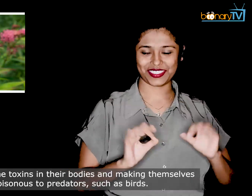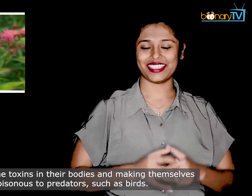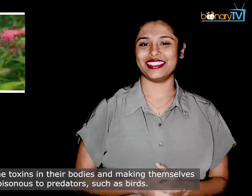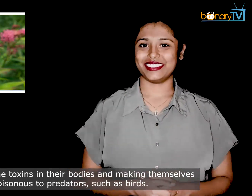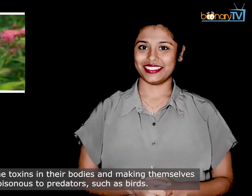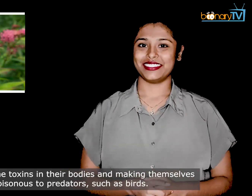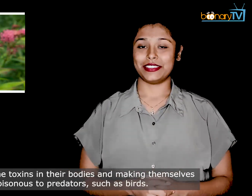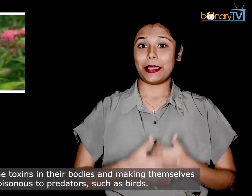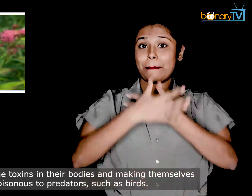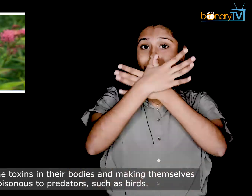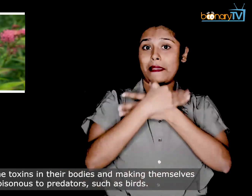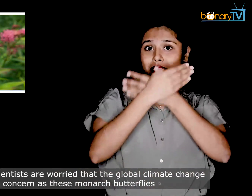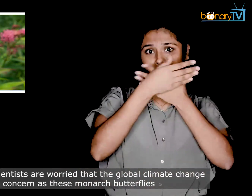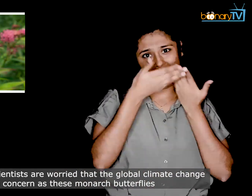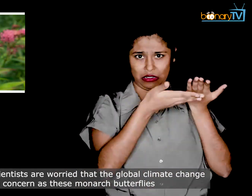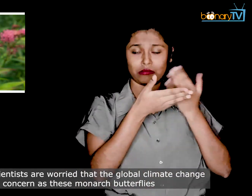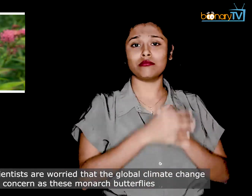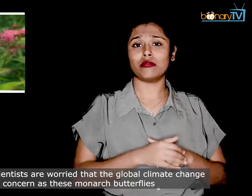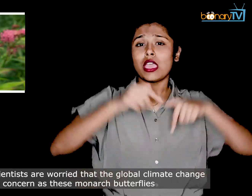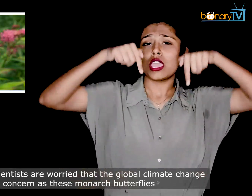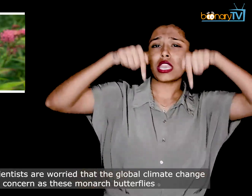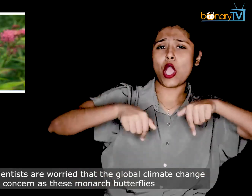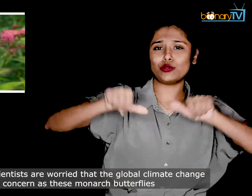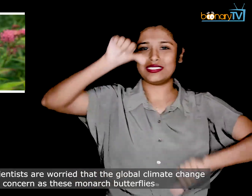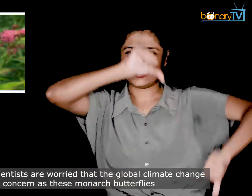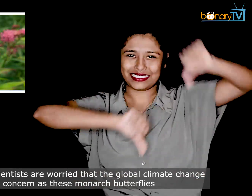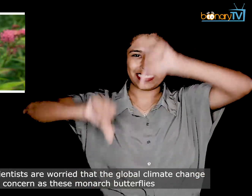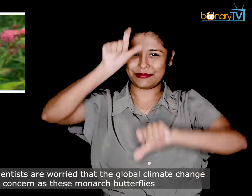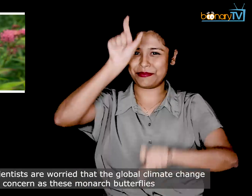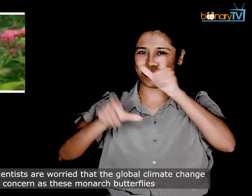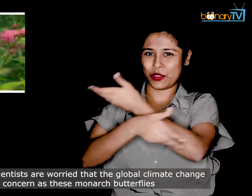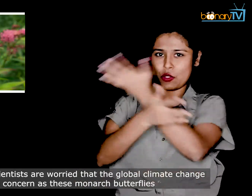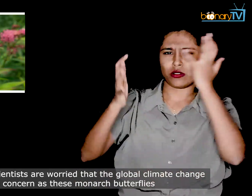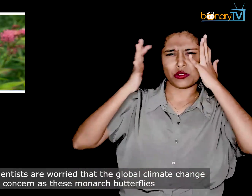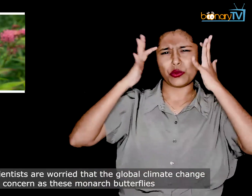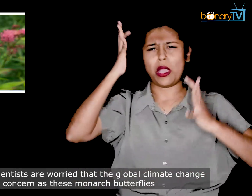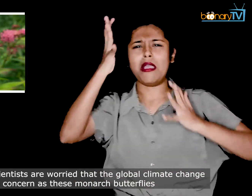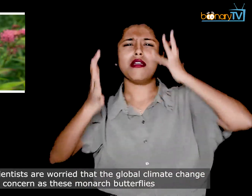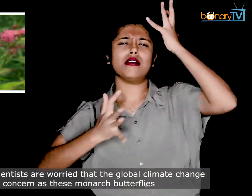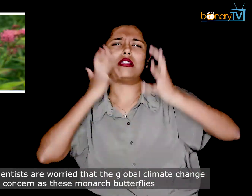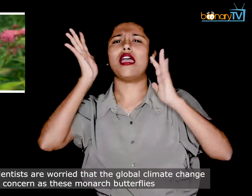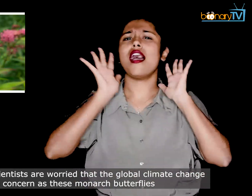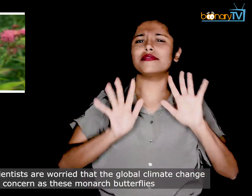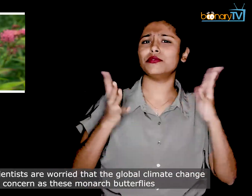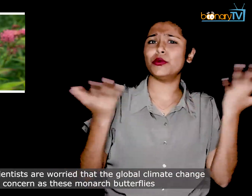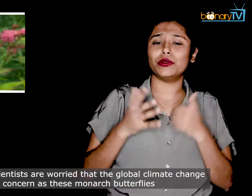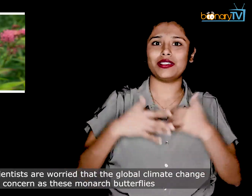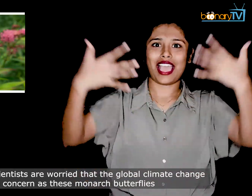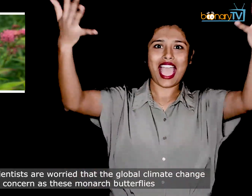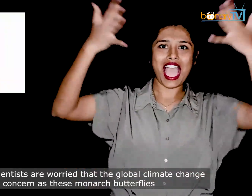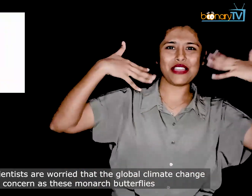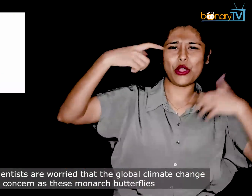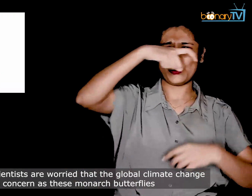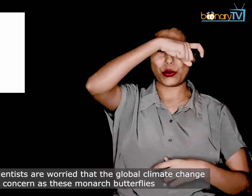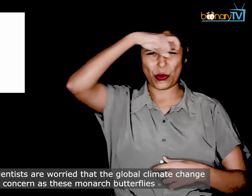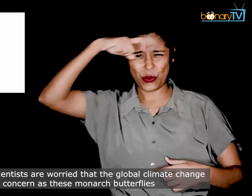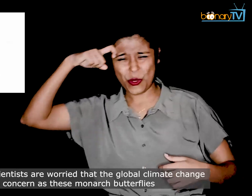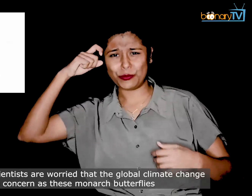Nowadays, scientists are worried that the global climate change